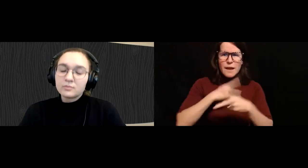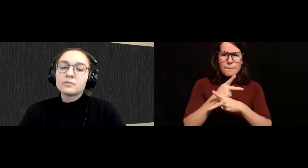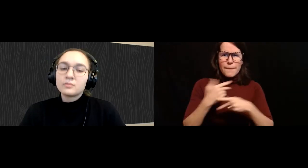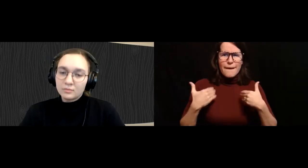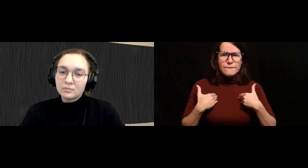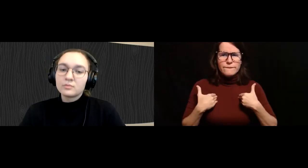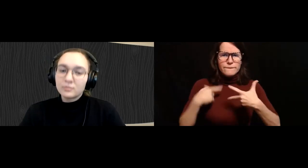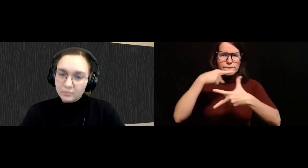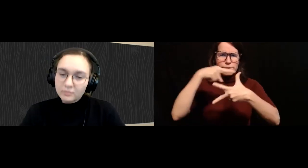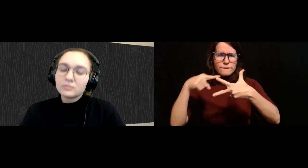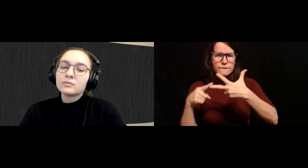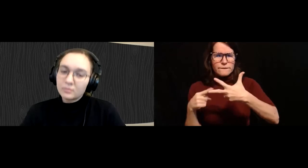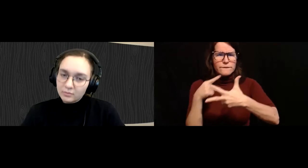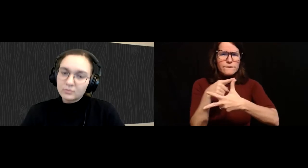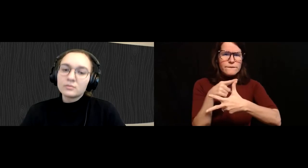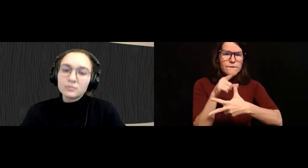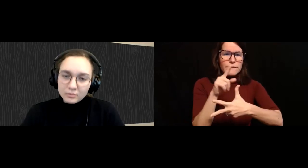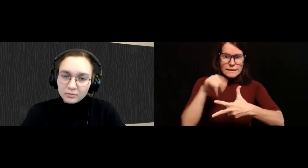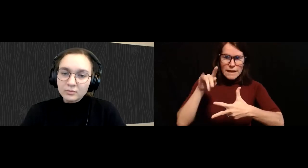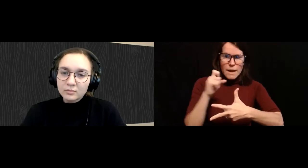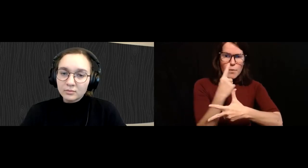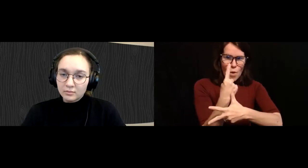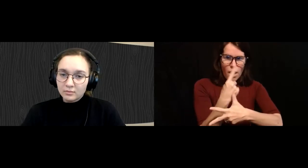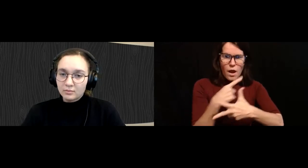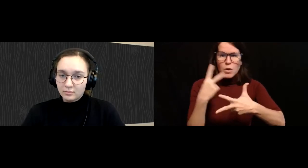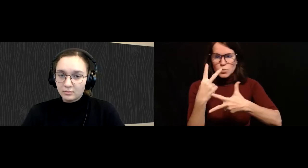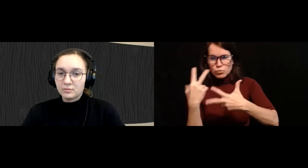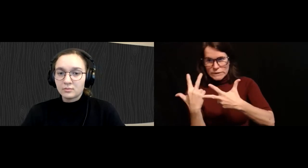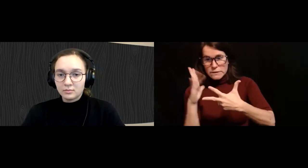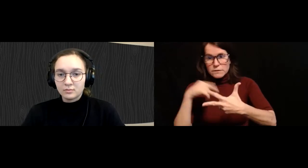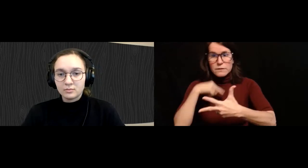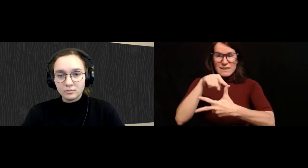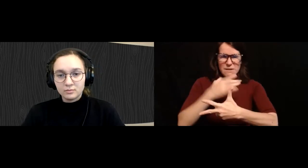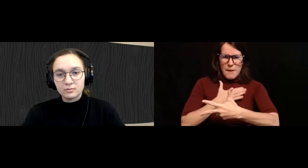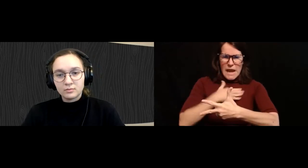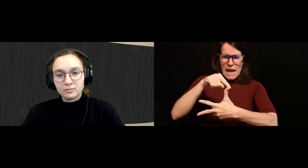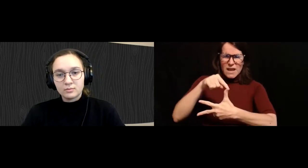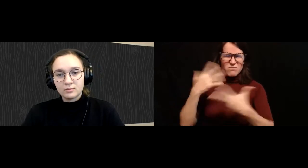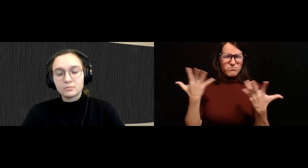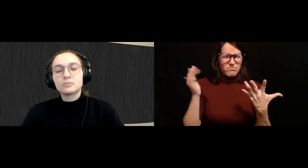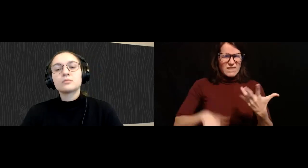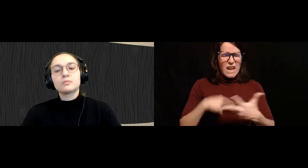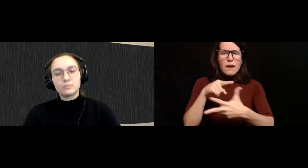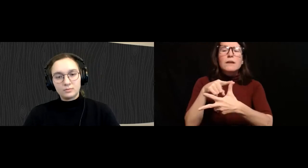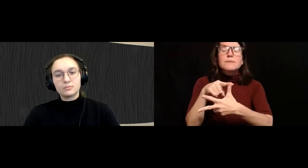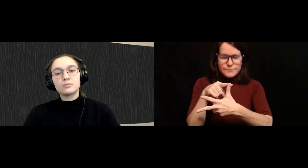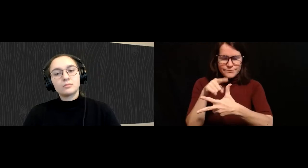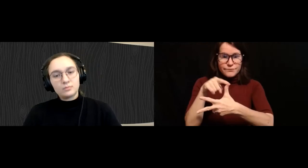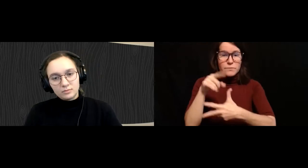There are three types of Usher syndrome. There's type 1, type 2, and type 3. I happen to have type